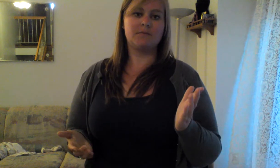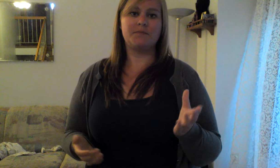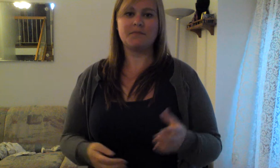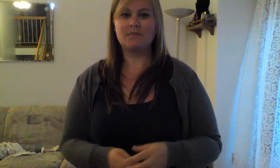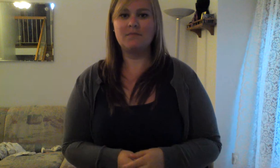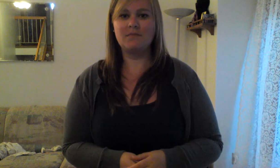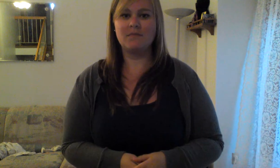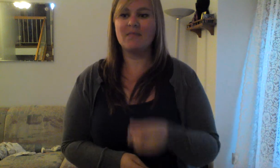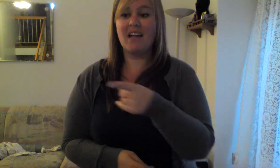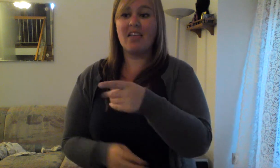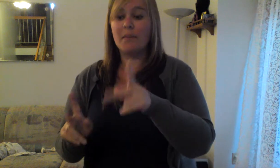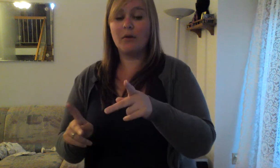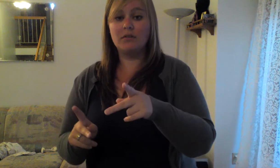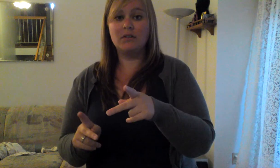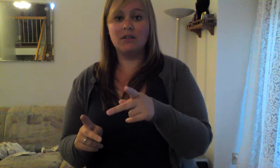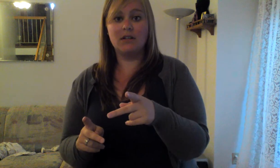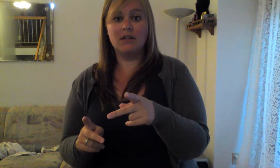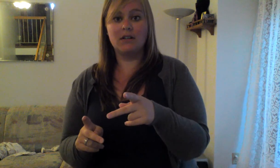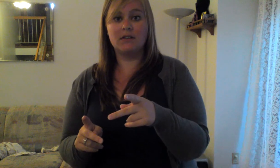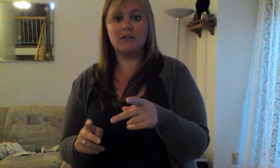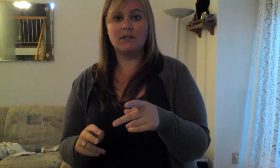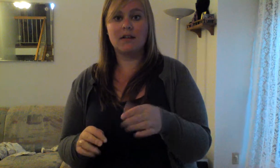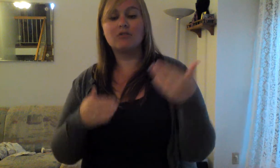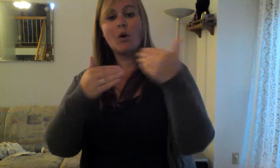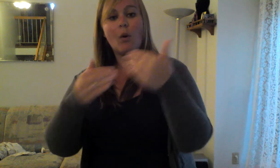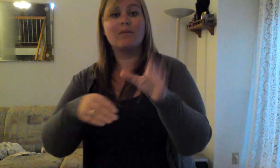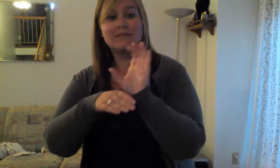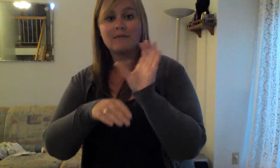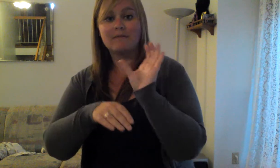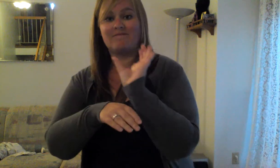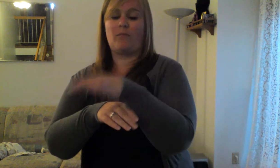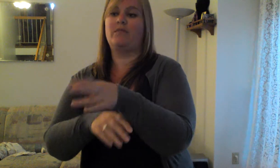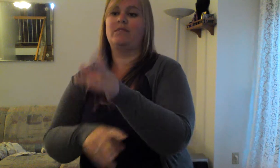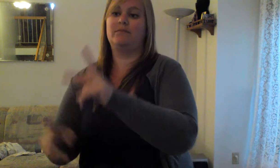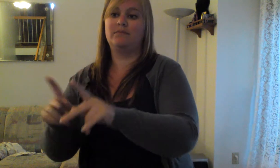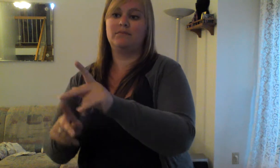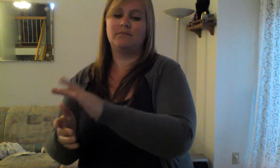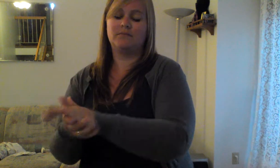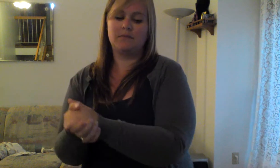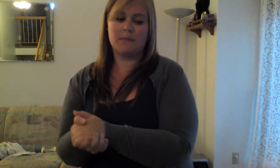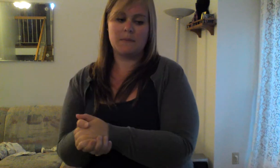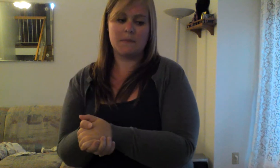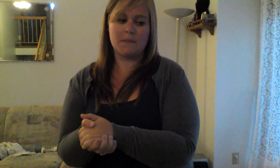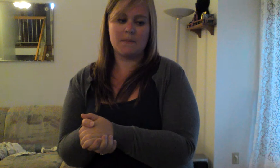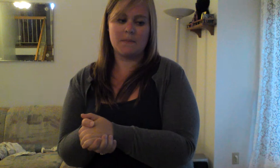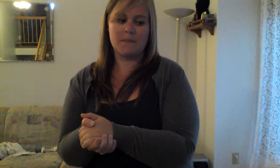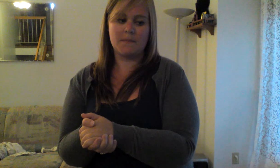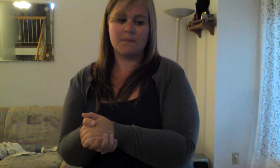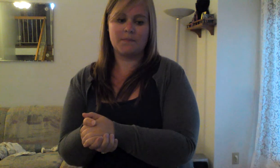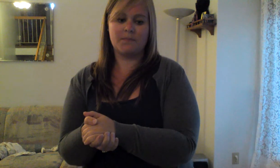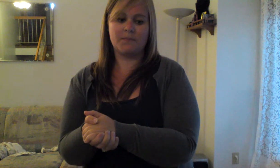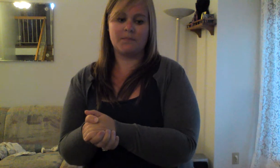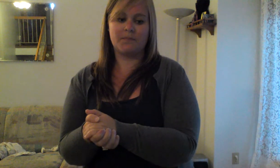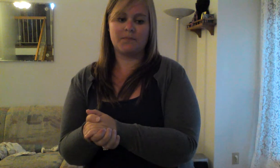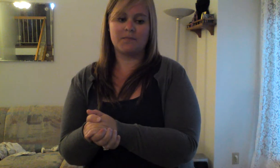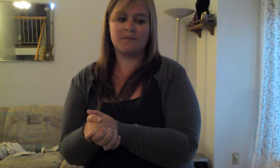kill a population of another territory, you are going to have to send a counterforce to make sure they are stopped. Most likely gonna have to kill them